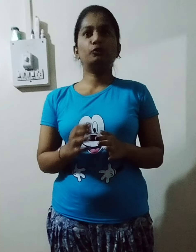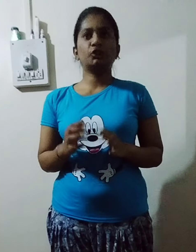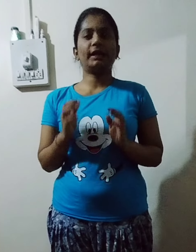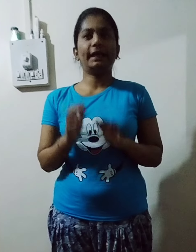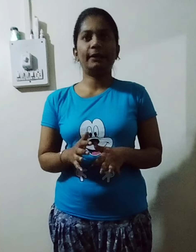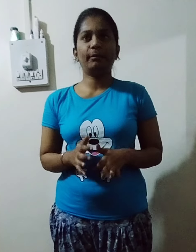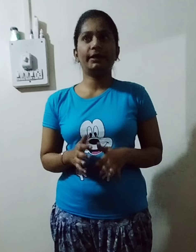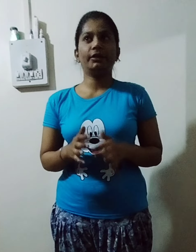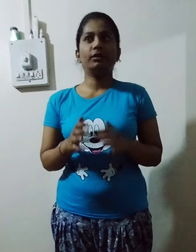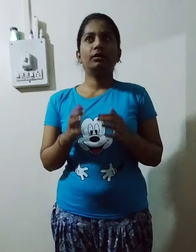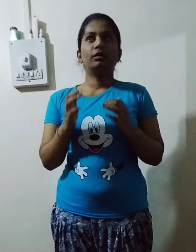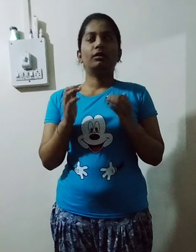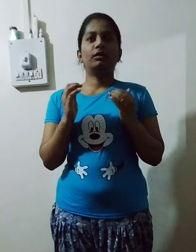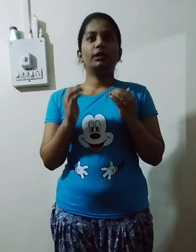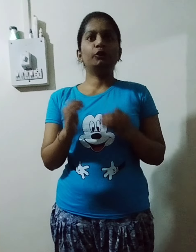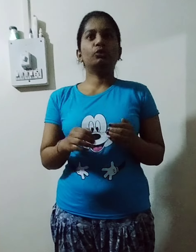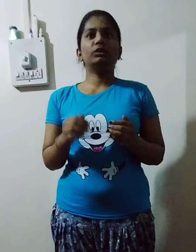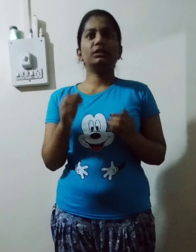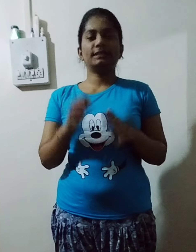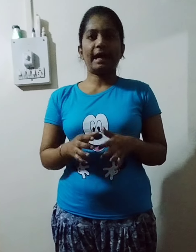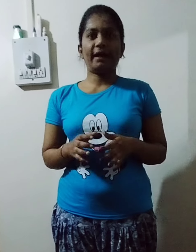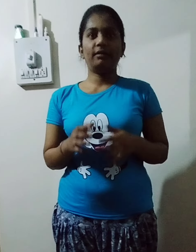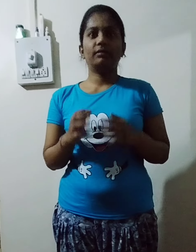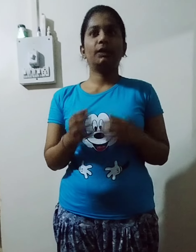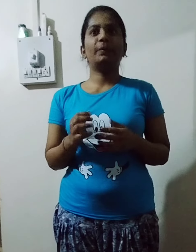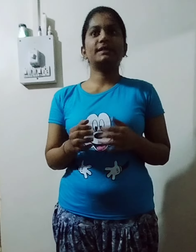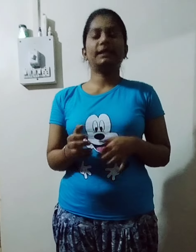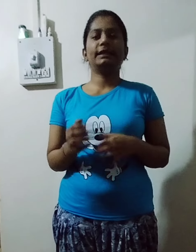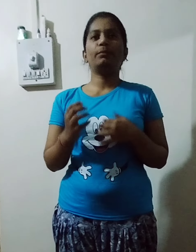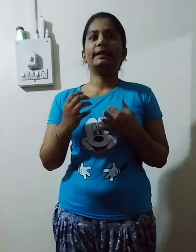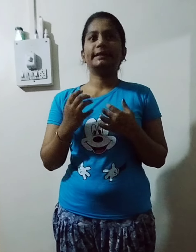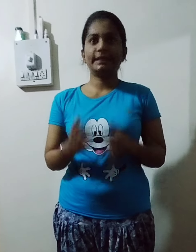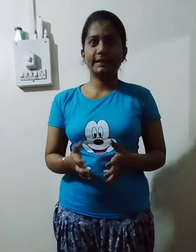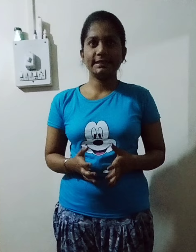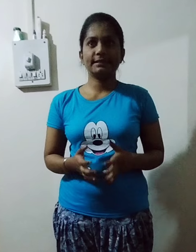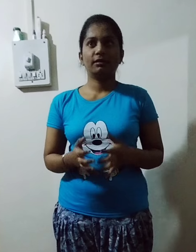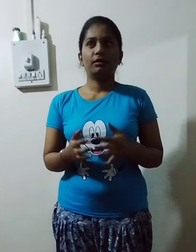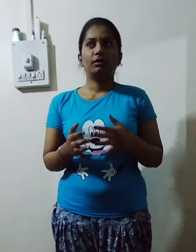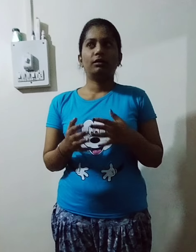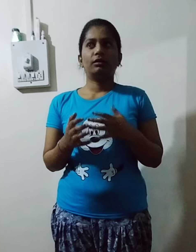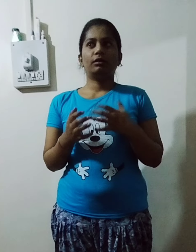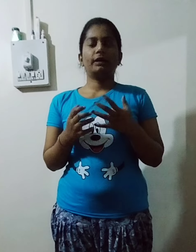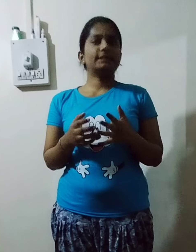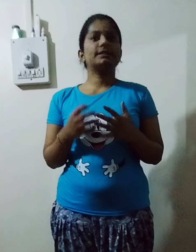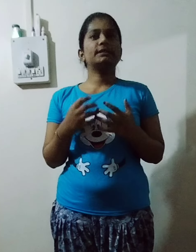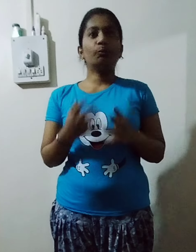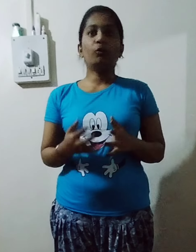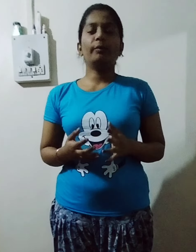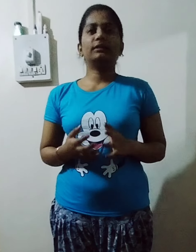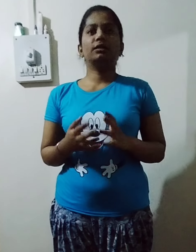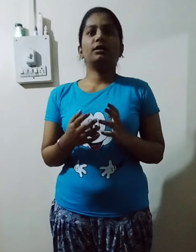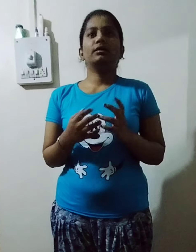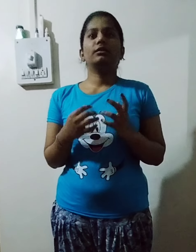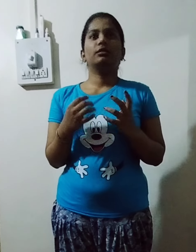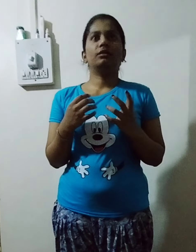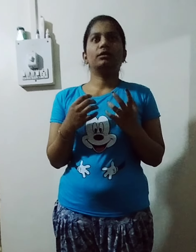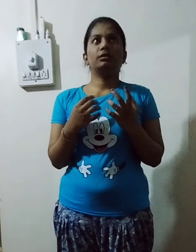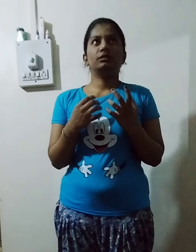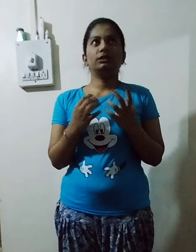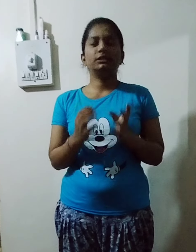an element into the stack represented by the list. Next is a remove method. This